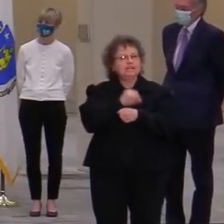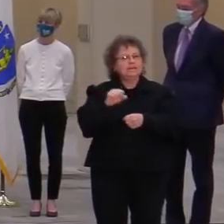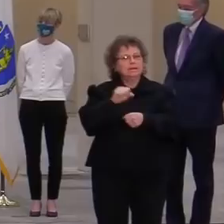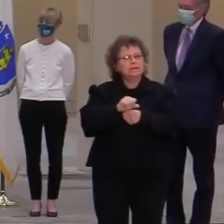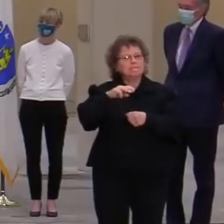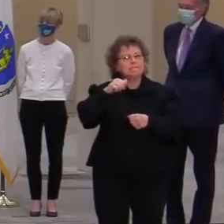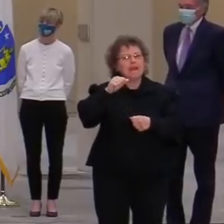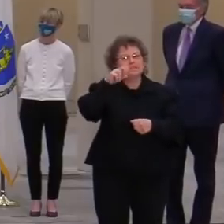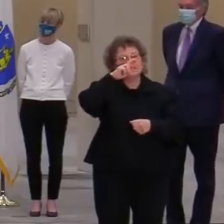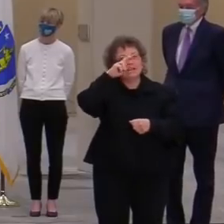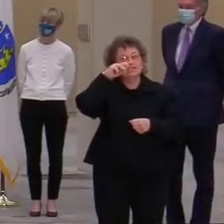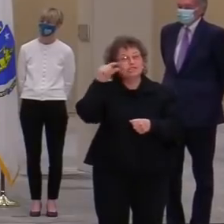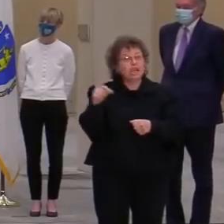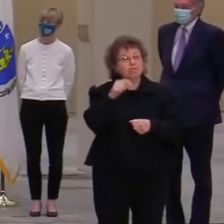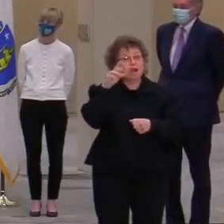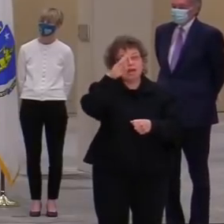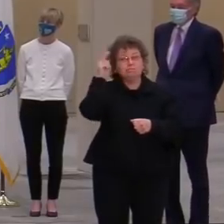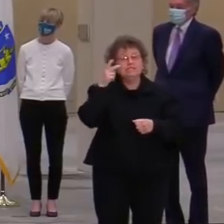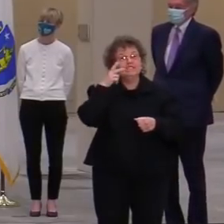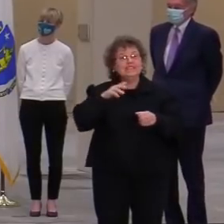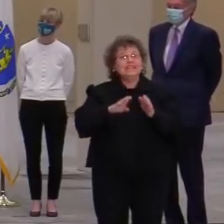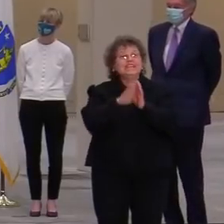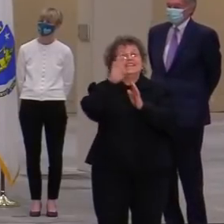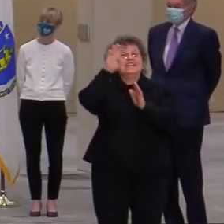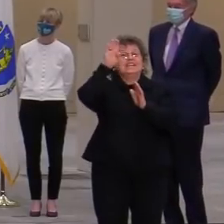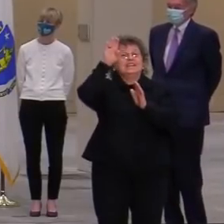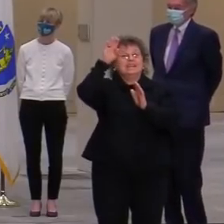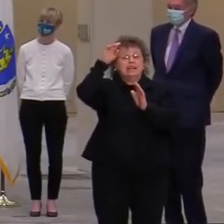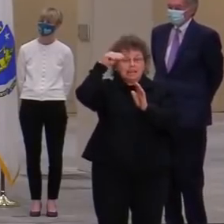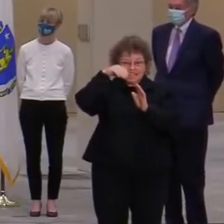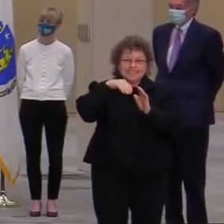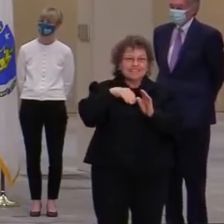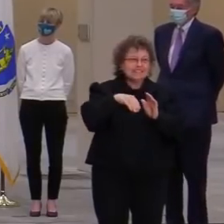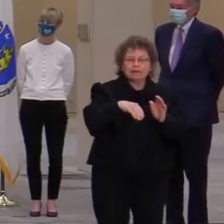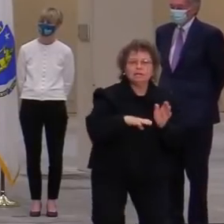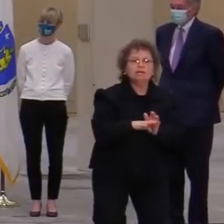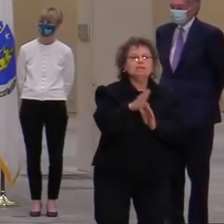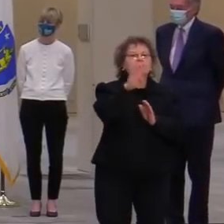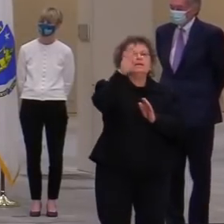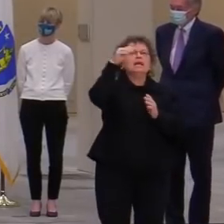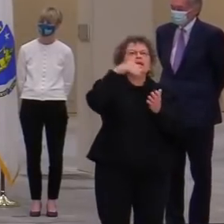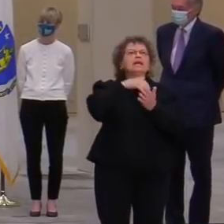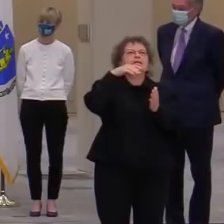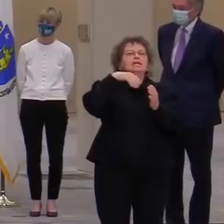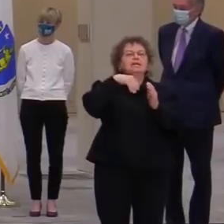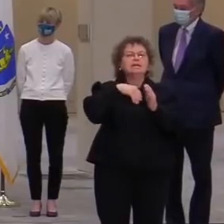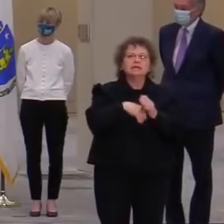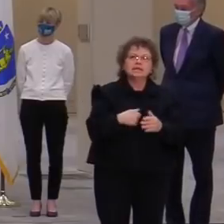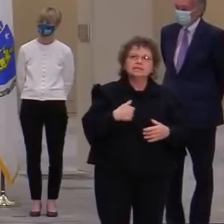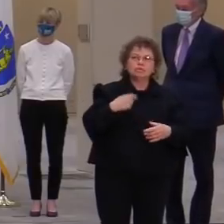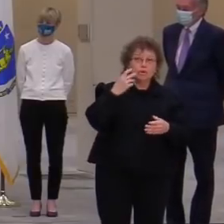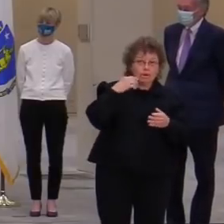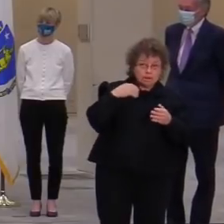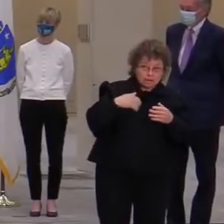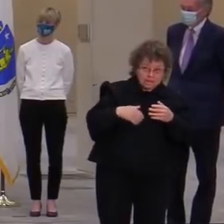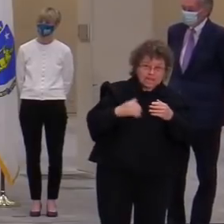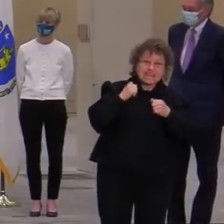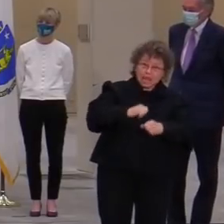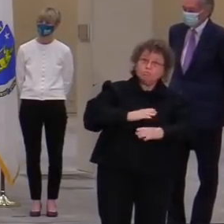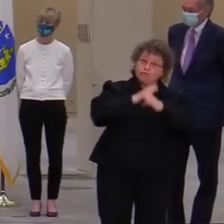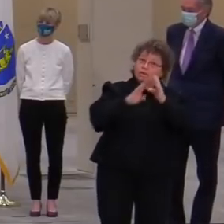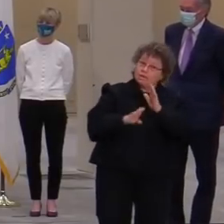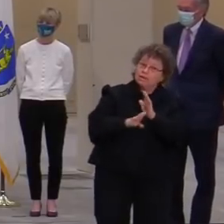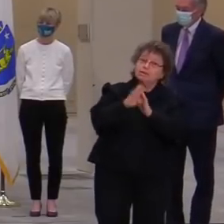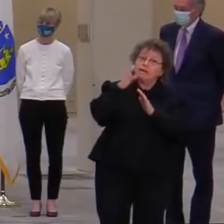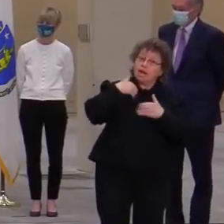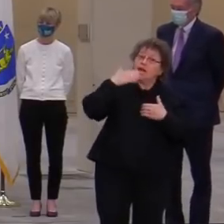Hospital, and recognizing that right now it's preventable. We know that it's preventable. We have the science to prevent. We know